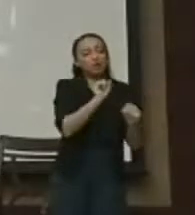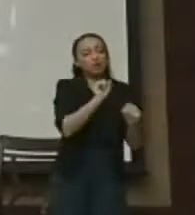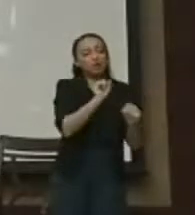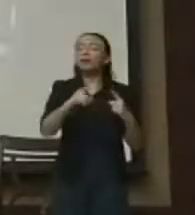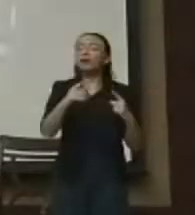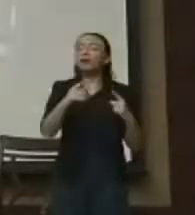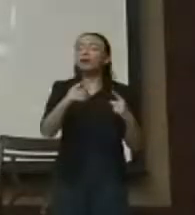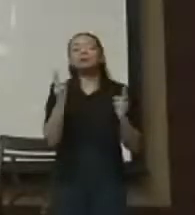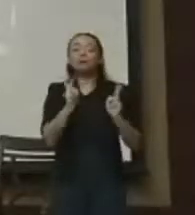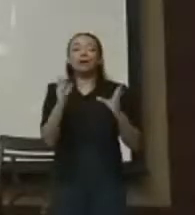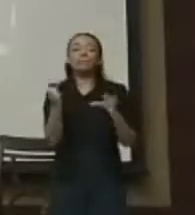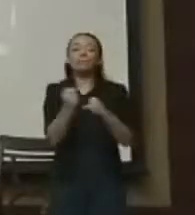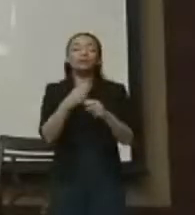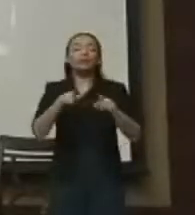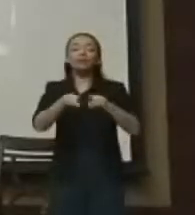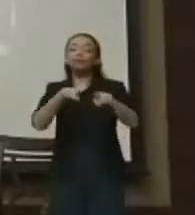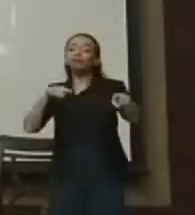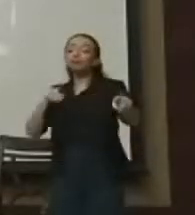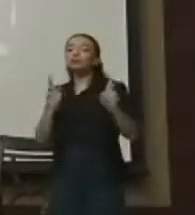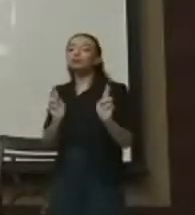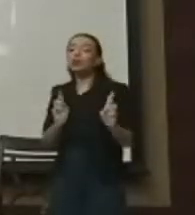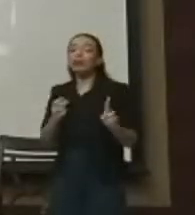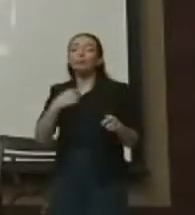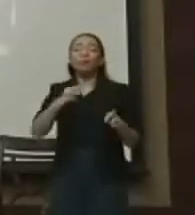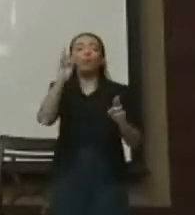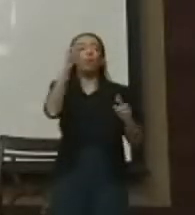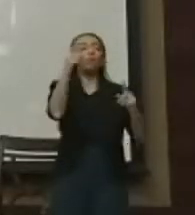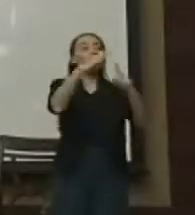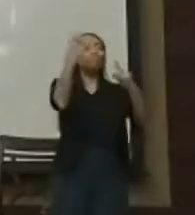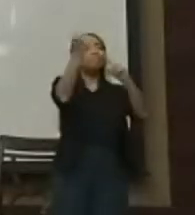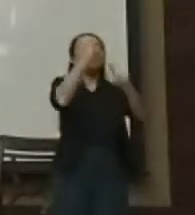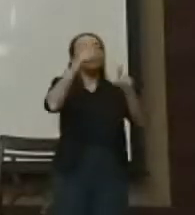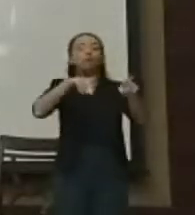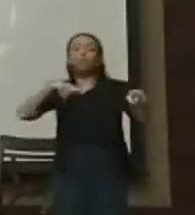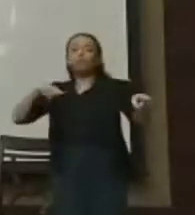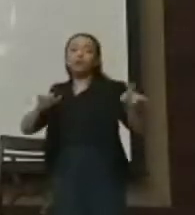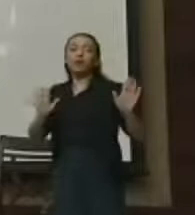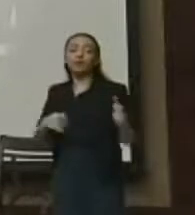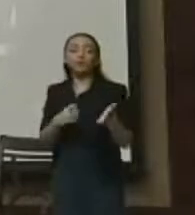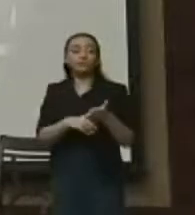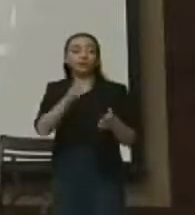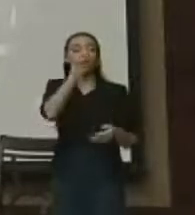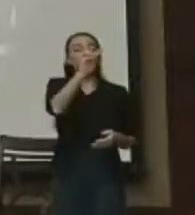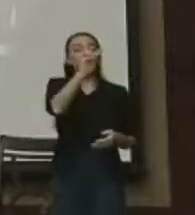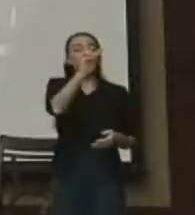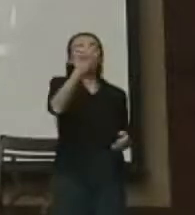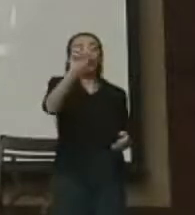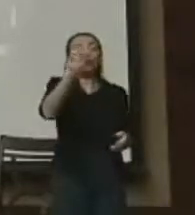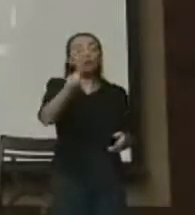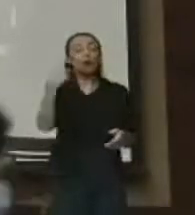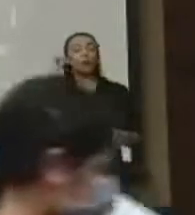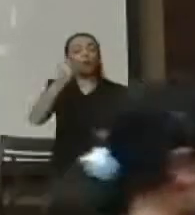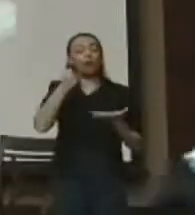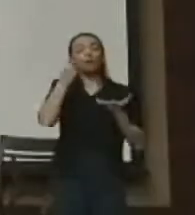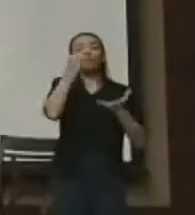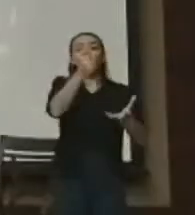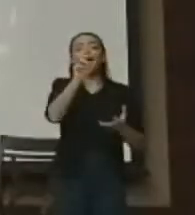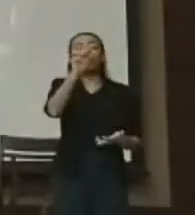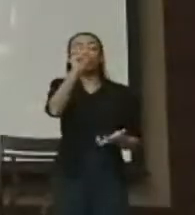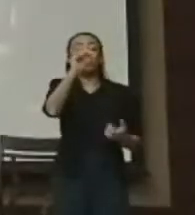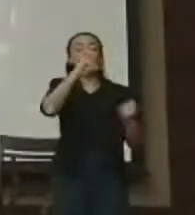away. In 2021, no funds were released to 20